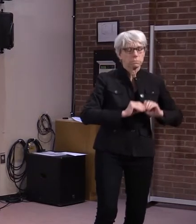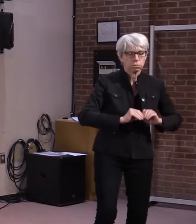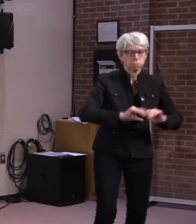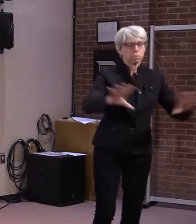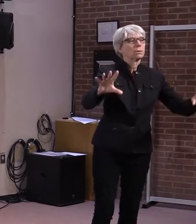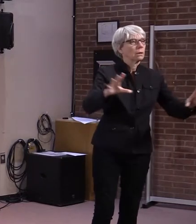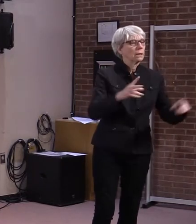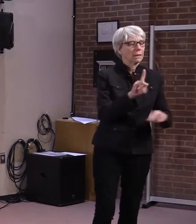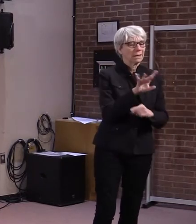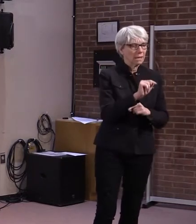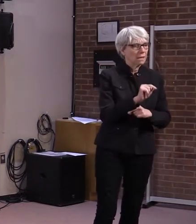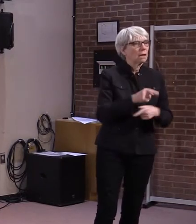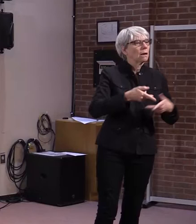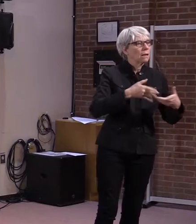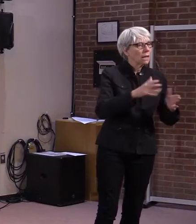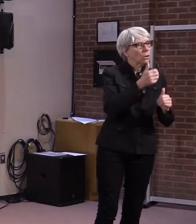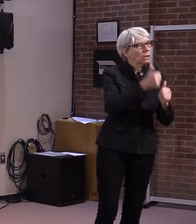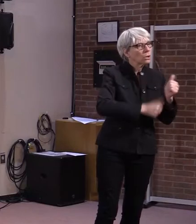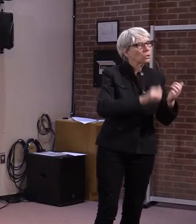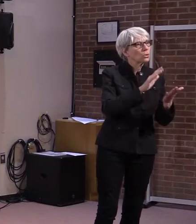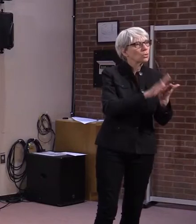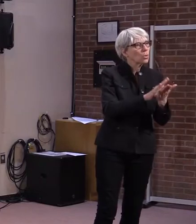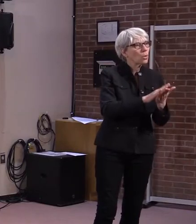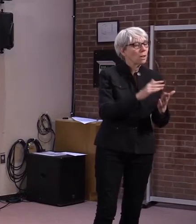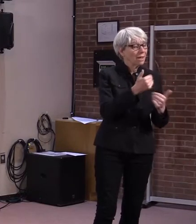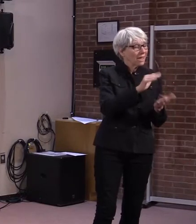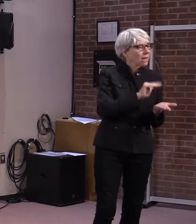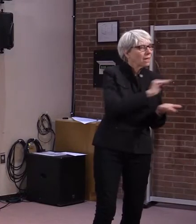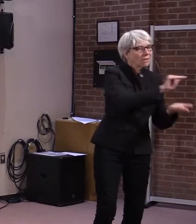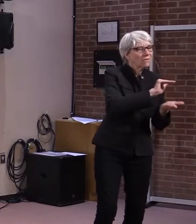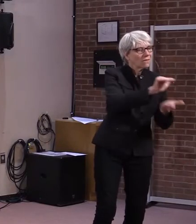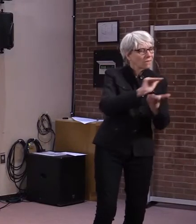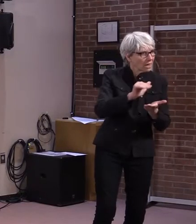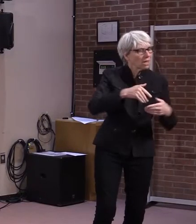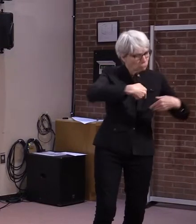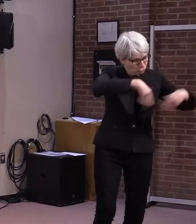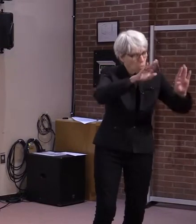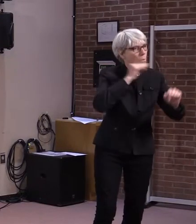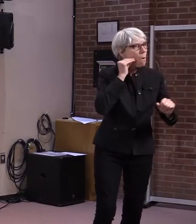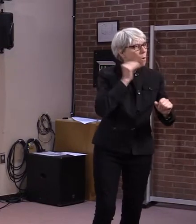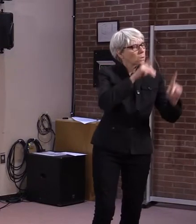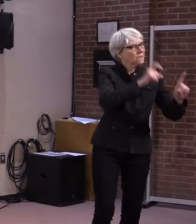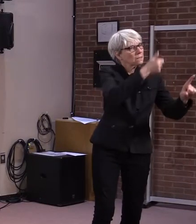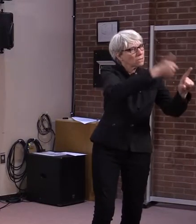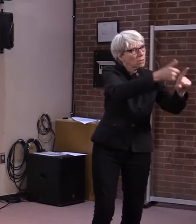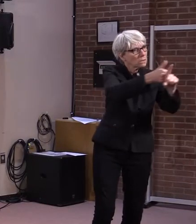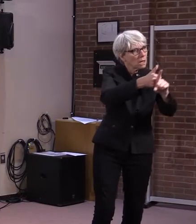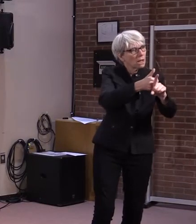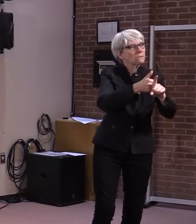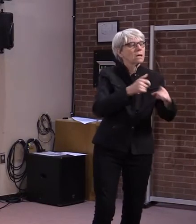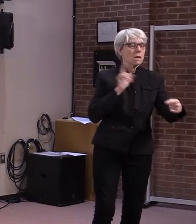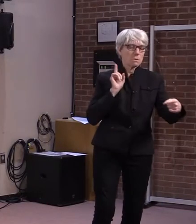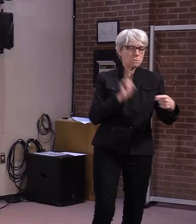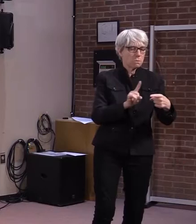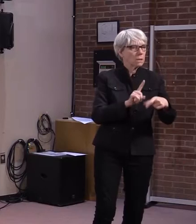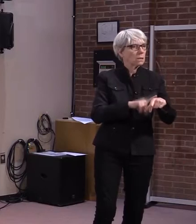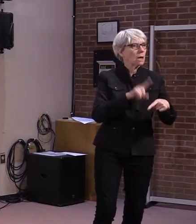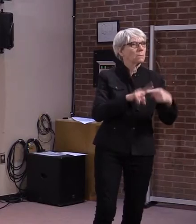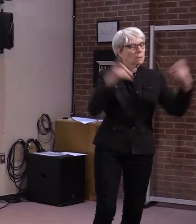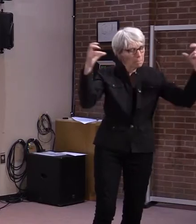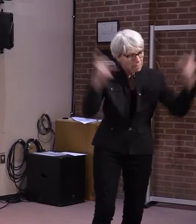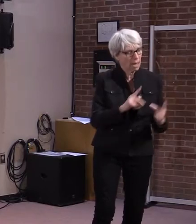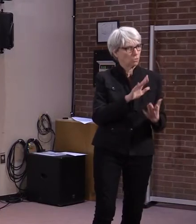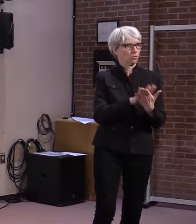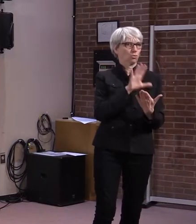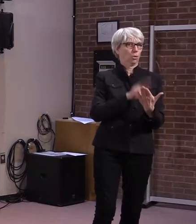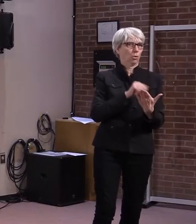serve families and children and speed up the process so we can reduce the number of days students are out of the classroom. And state